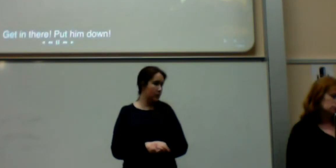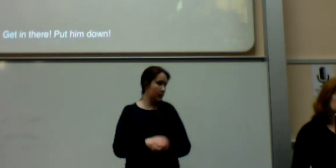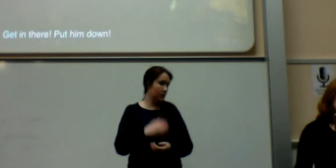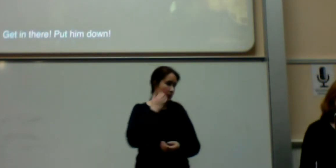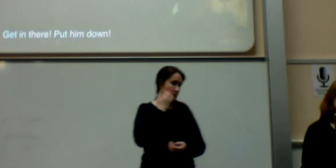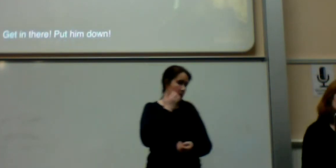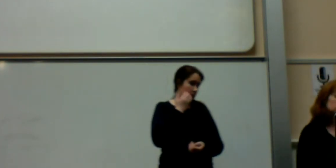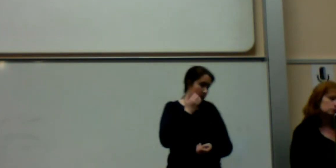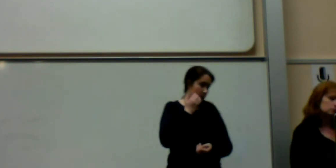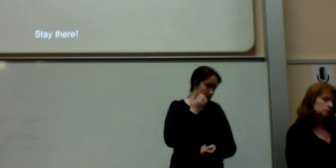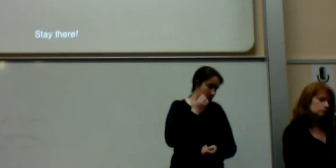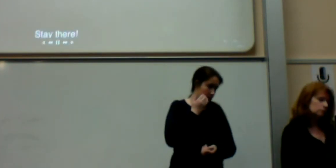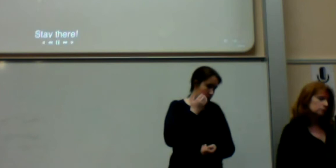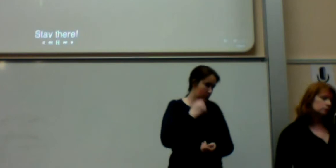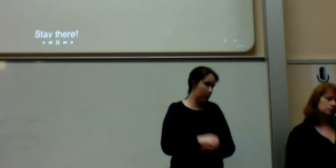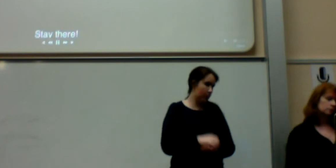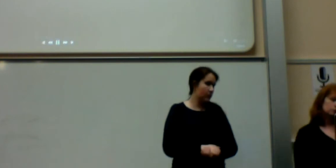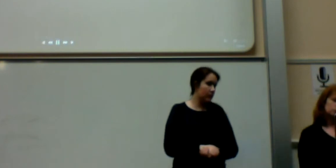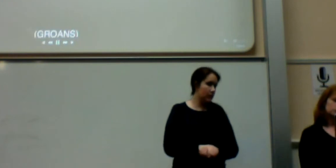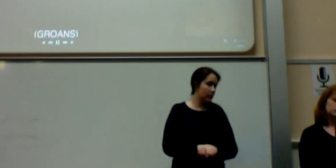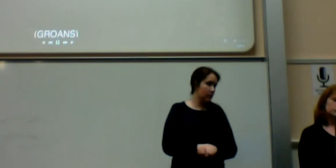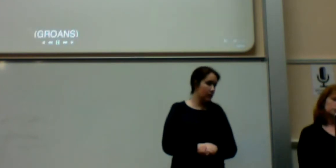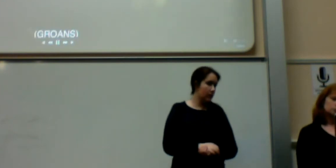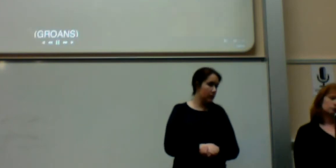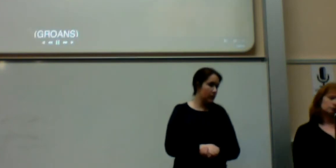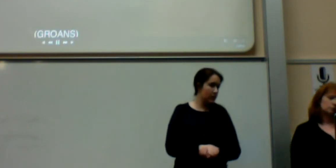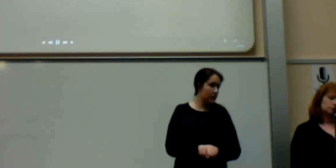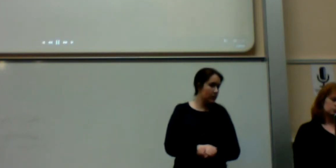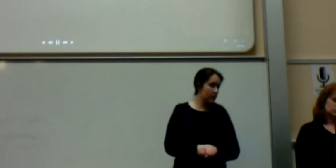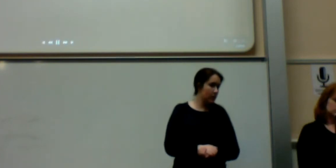Cut down! Stay